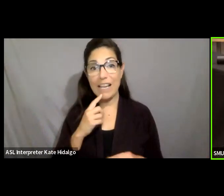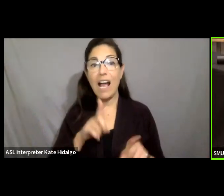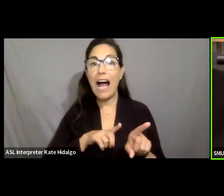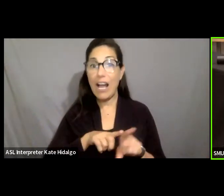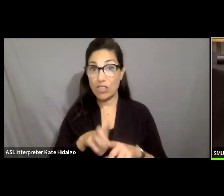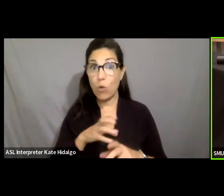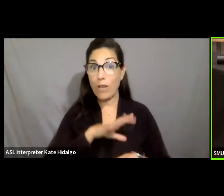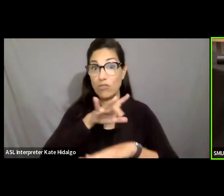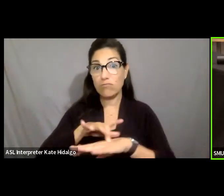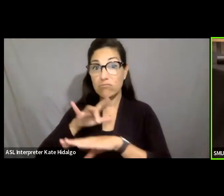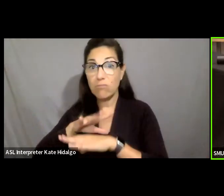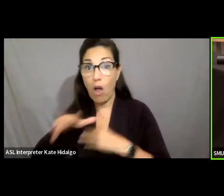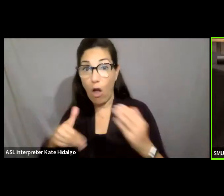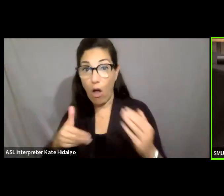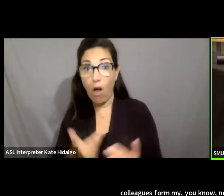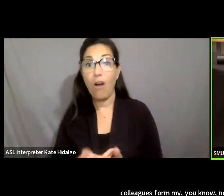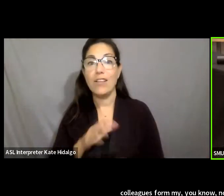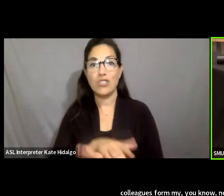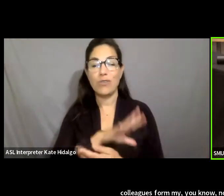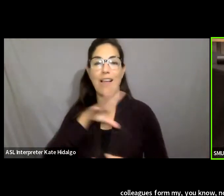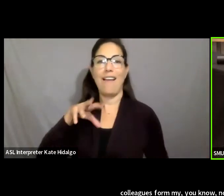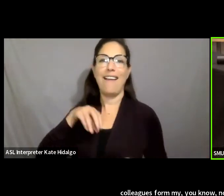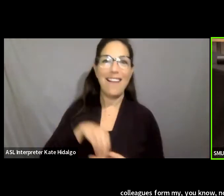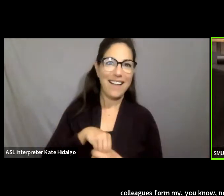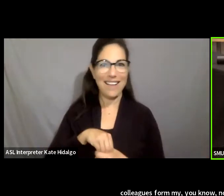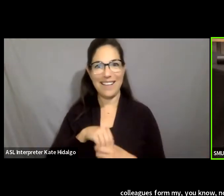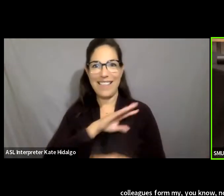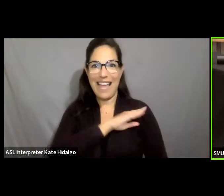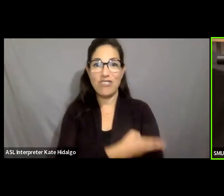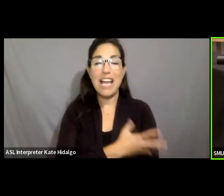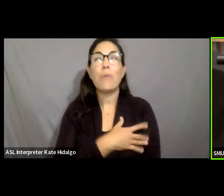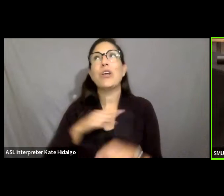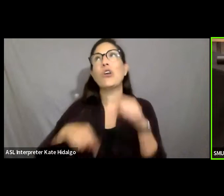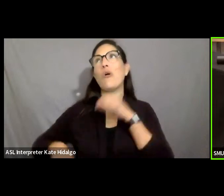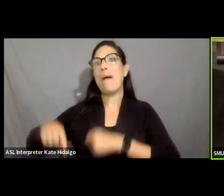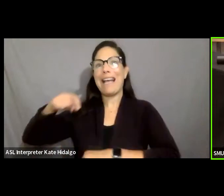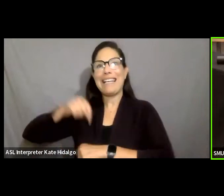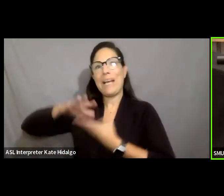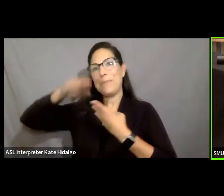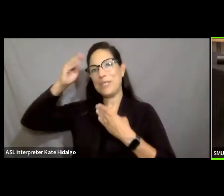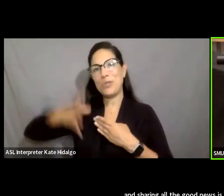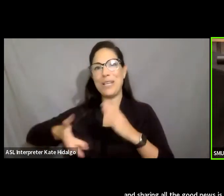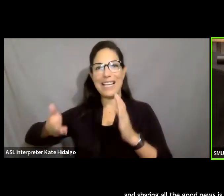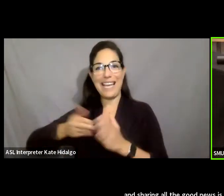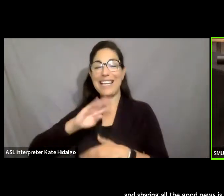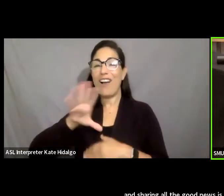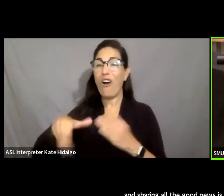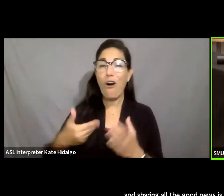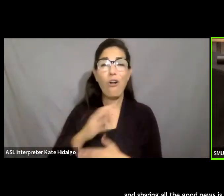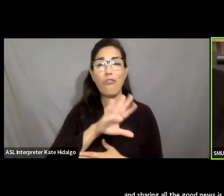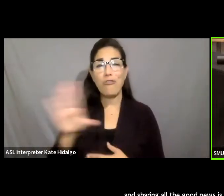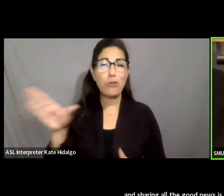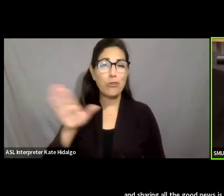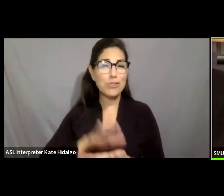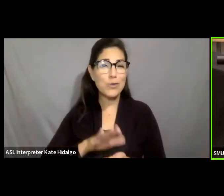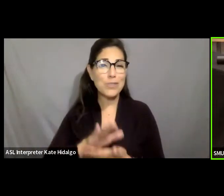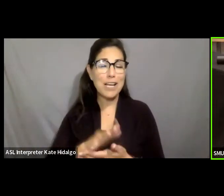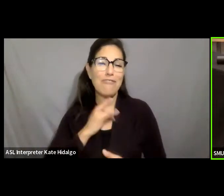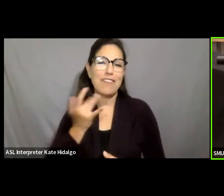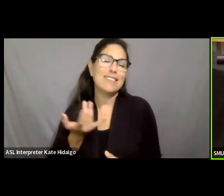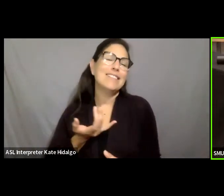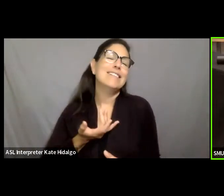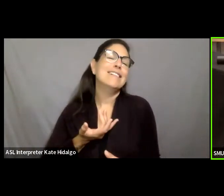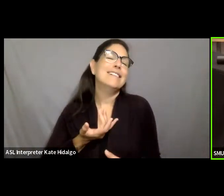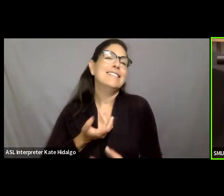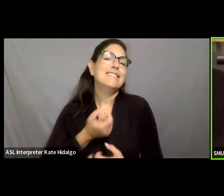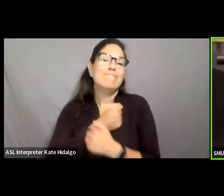school sites and be a part of the energy. And it makes me feel like I wish I could go back in time and be a student at any of your school sites, because I would love